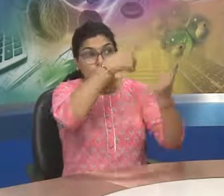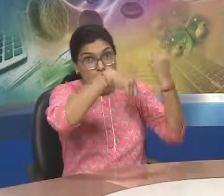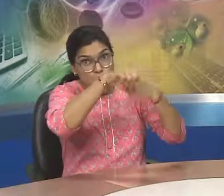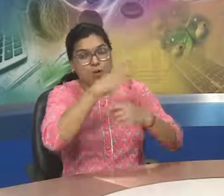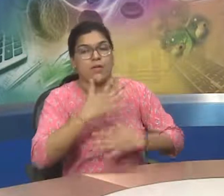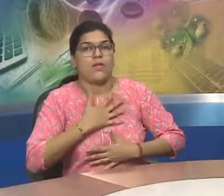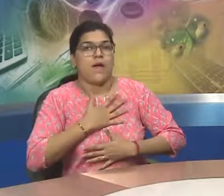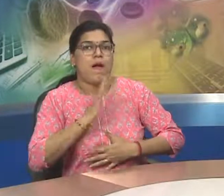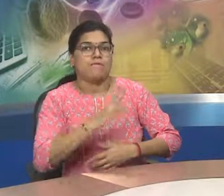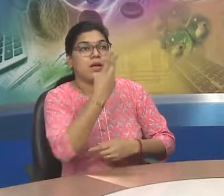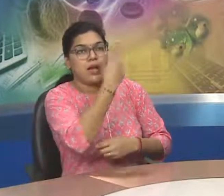bacteria,